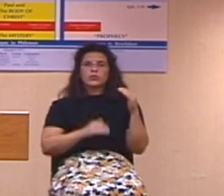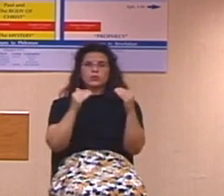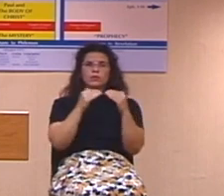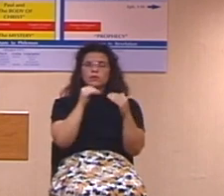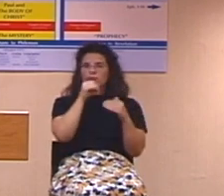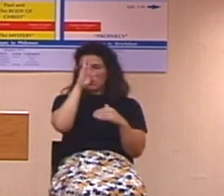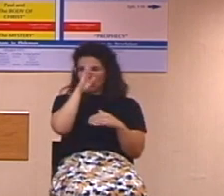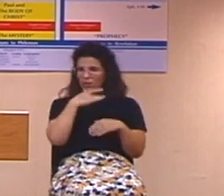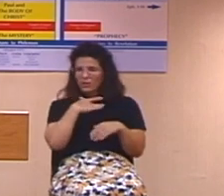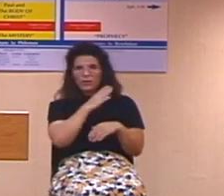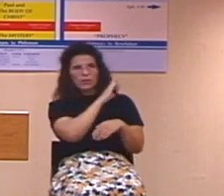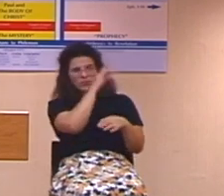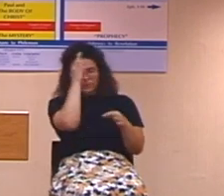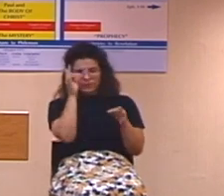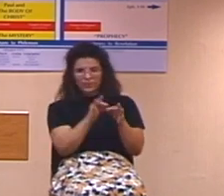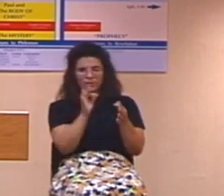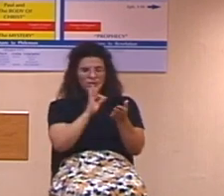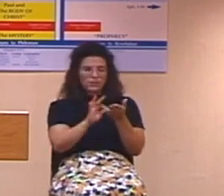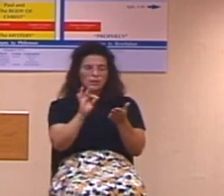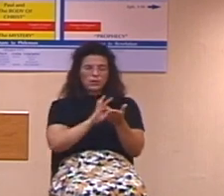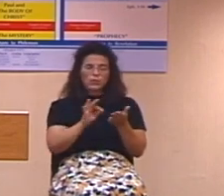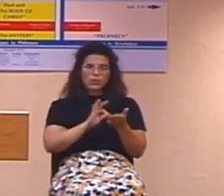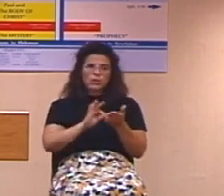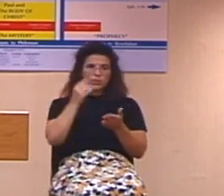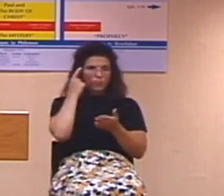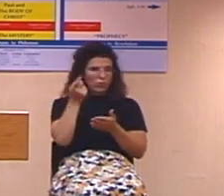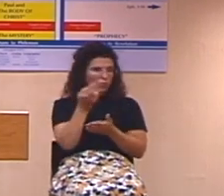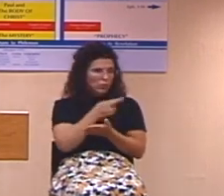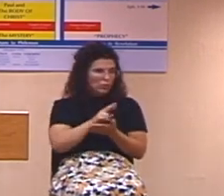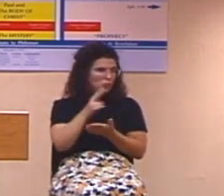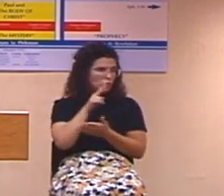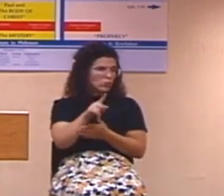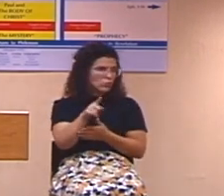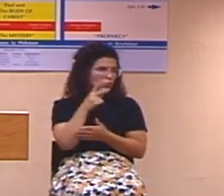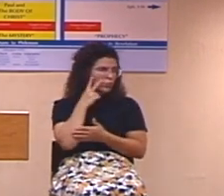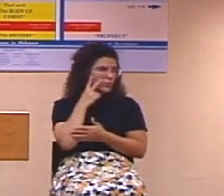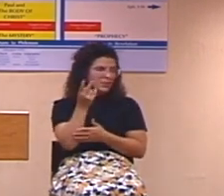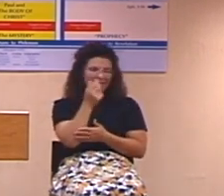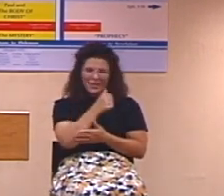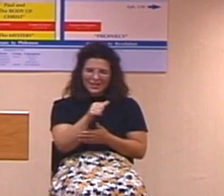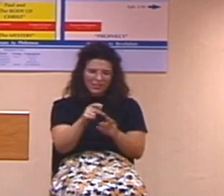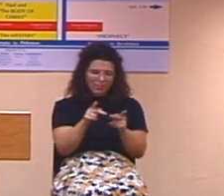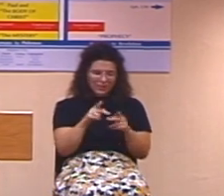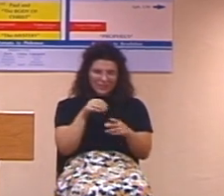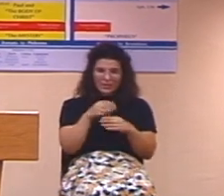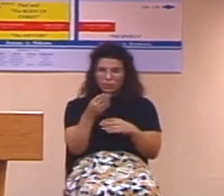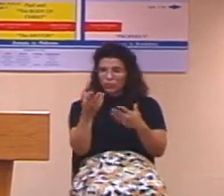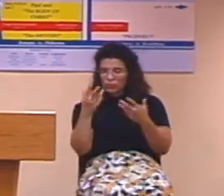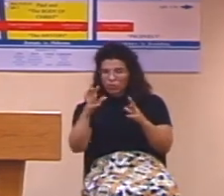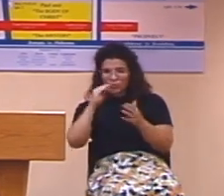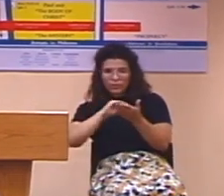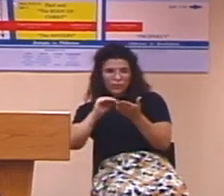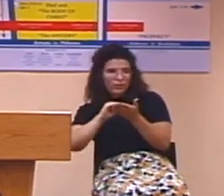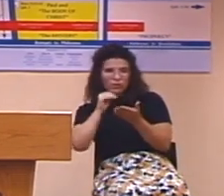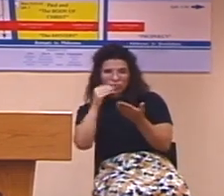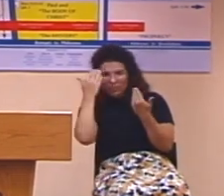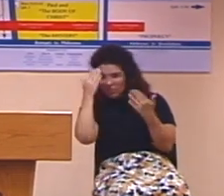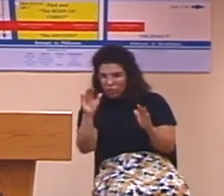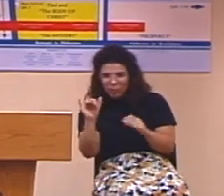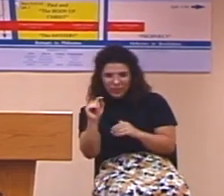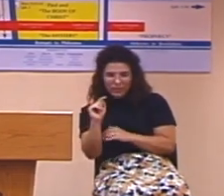his faith is counted for righteousness. Do you see anywhere in there that says he was already forgiven, he just doesn't know